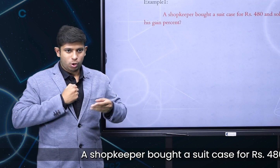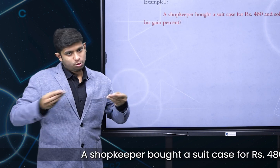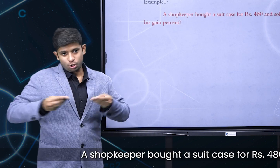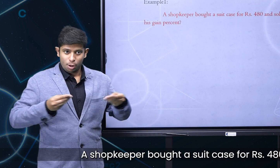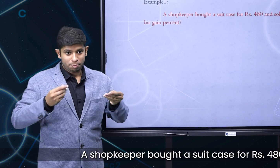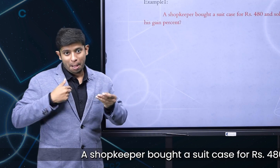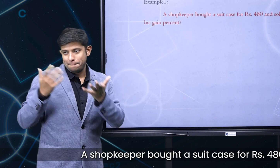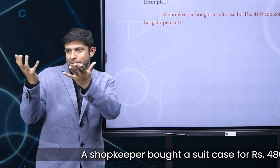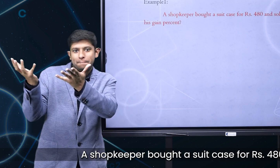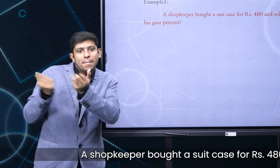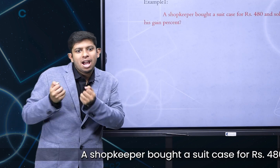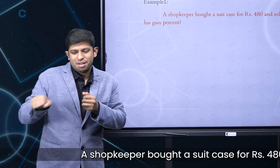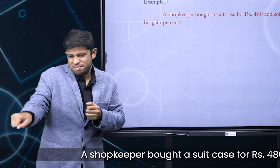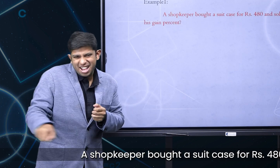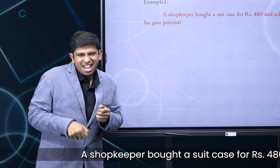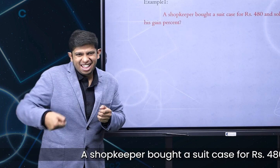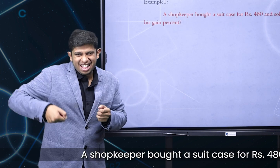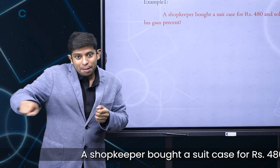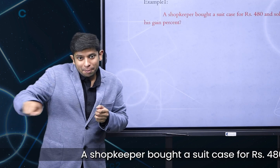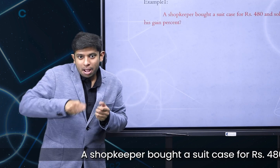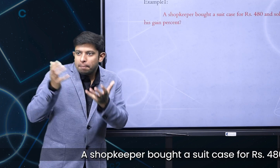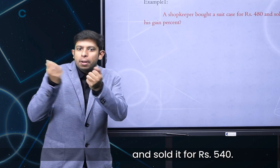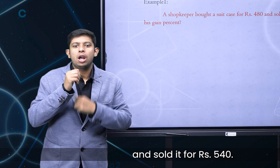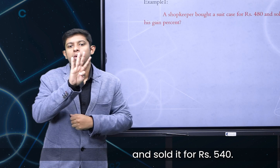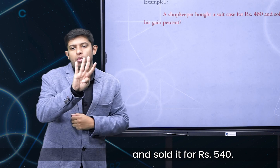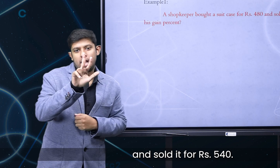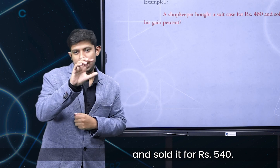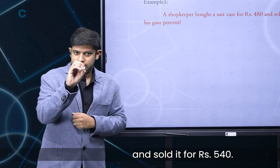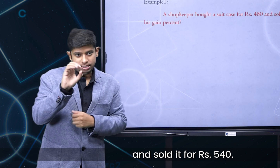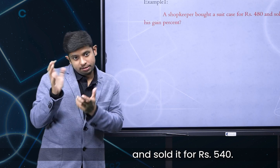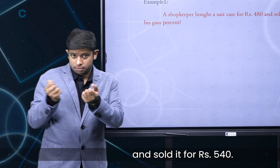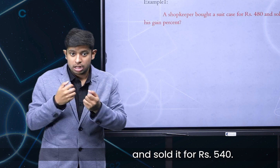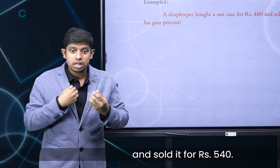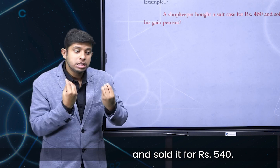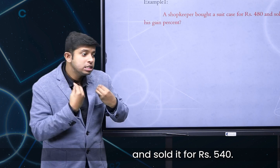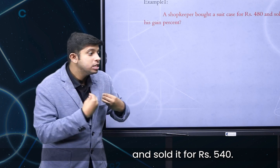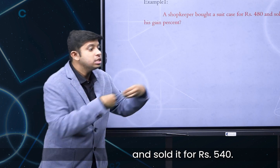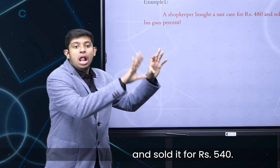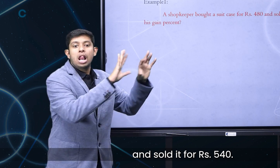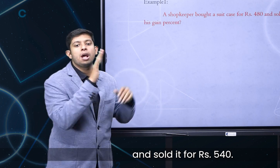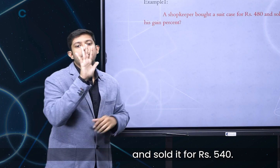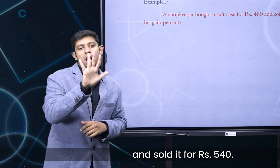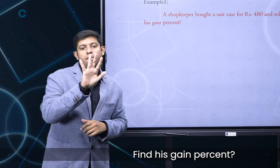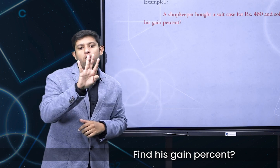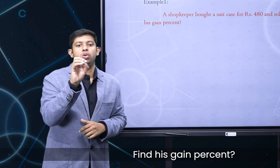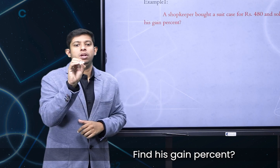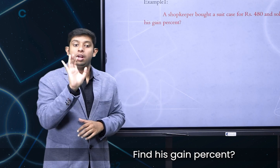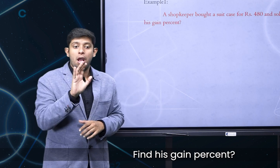bought a suitcase for Rs 480 and sold it for Rs 540. Find his